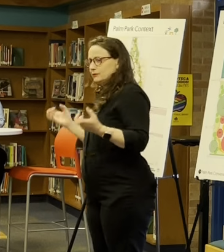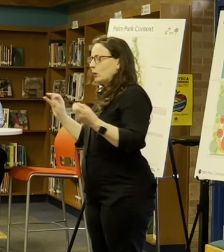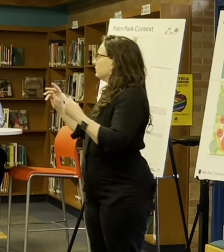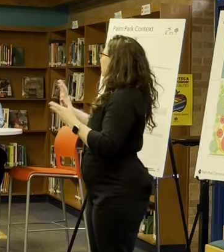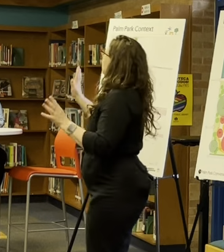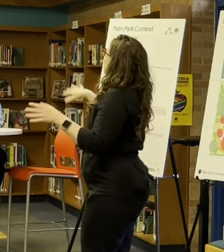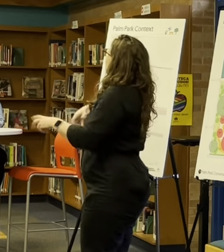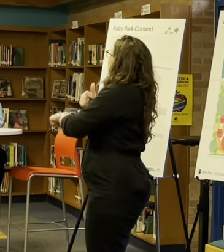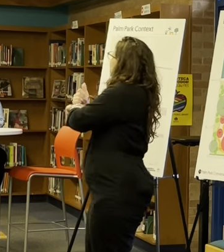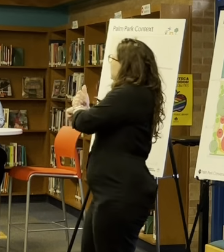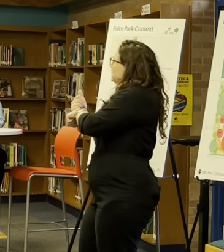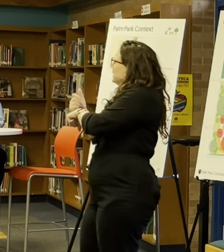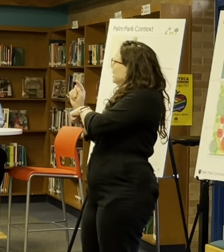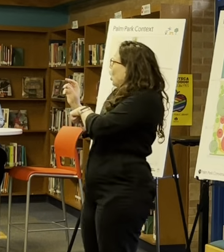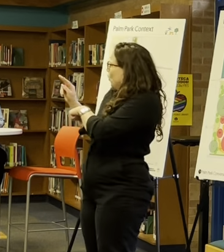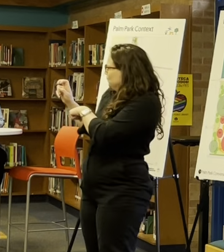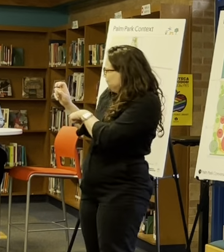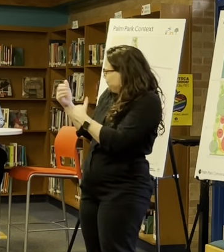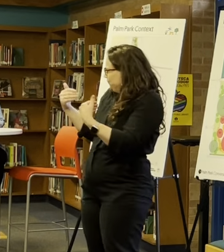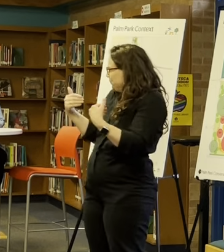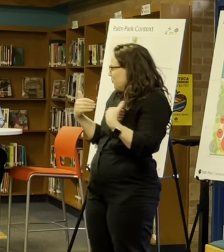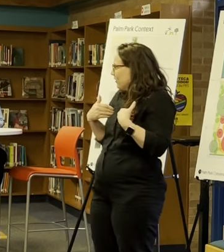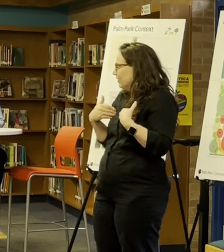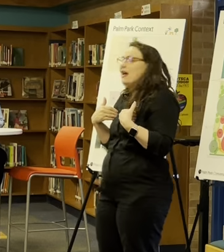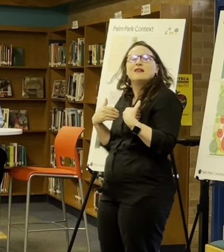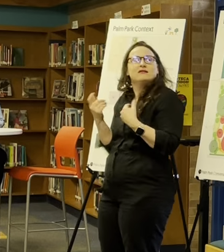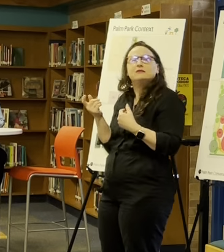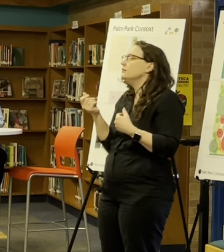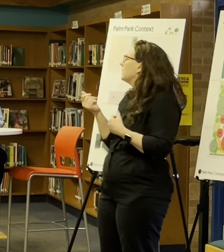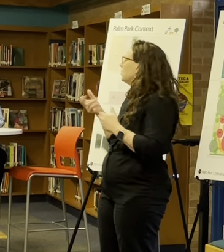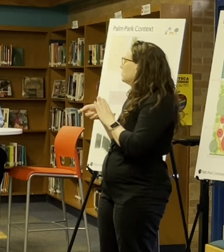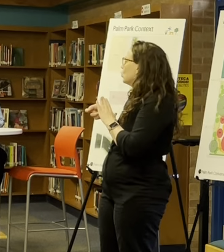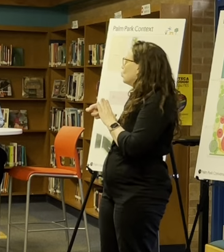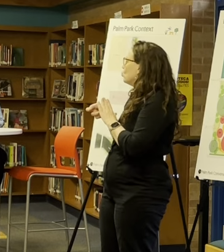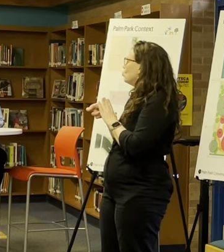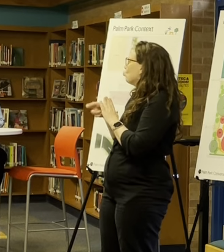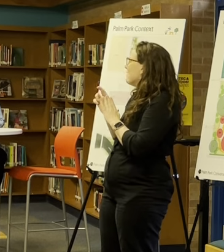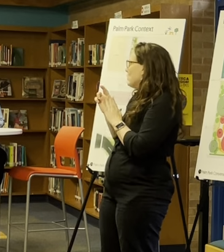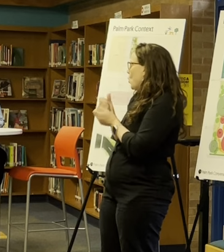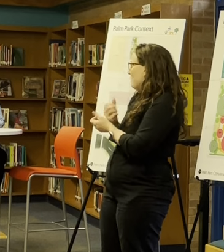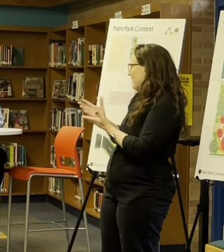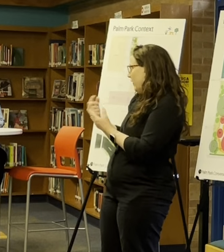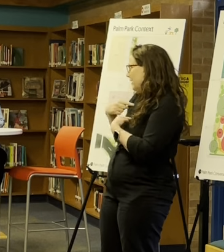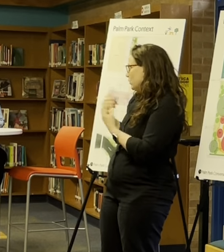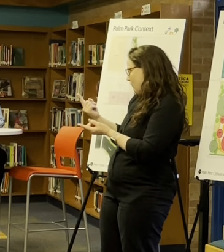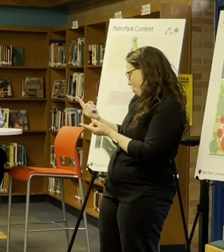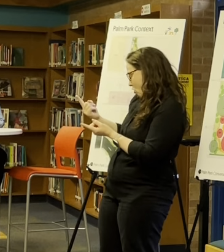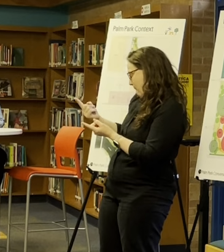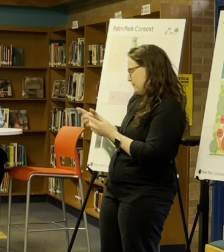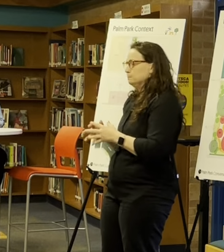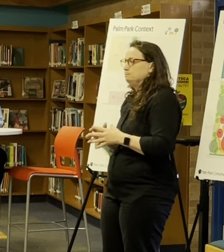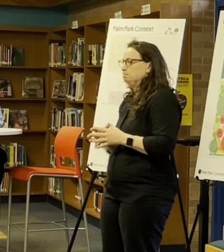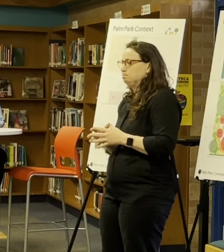the conversation, we're going to go ahead and have a little refresher on the Waterloo Greenway project and give a little overview.